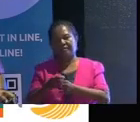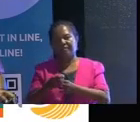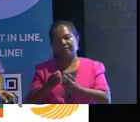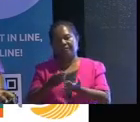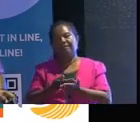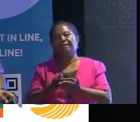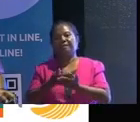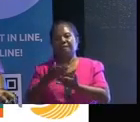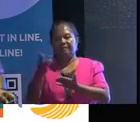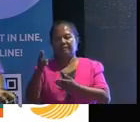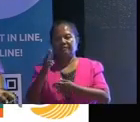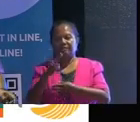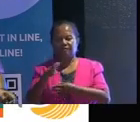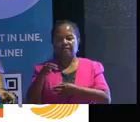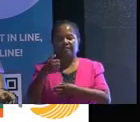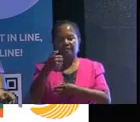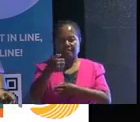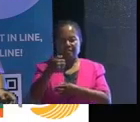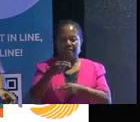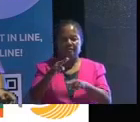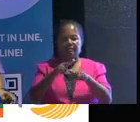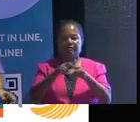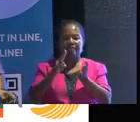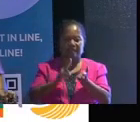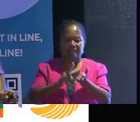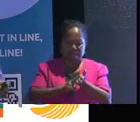over the 26 fortnights.